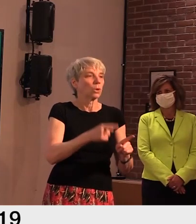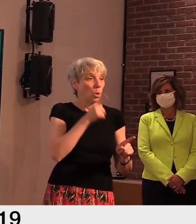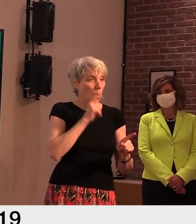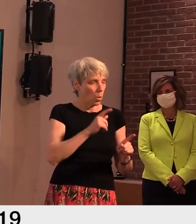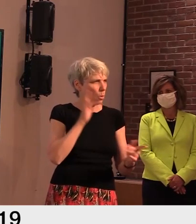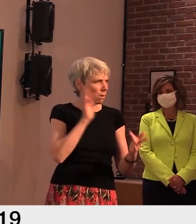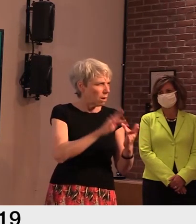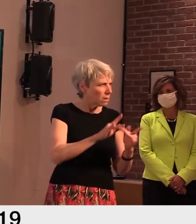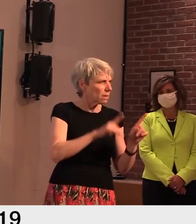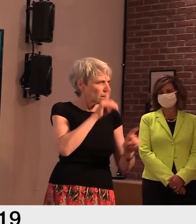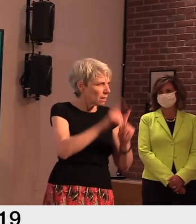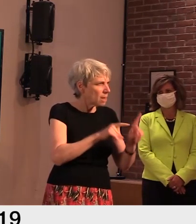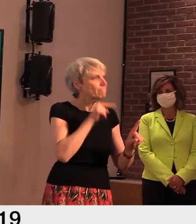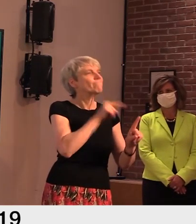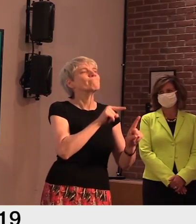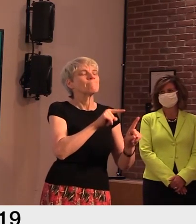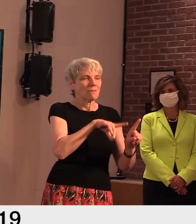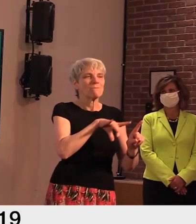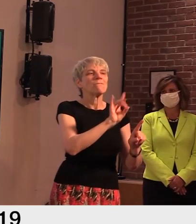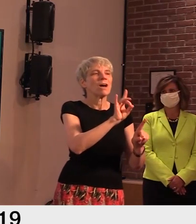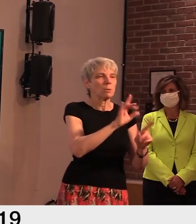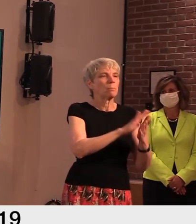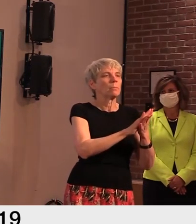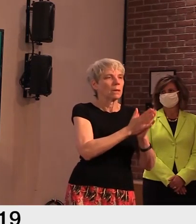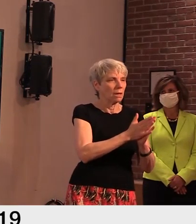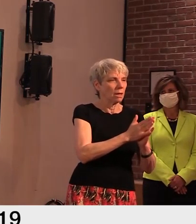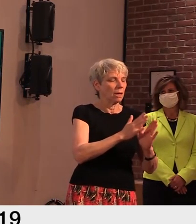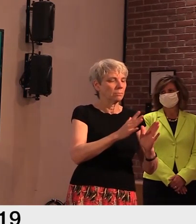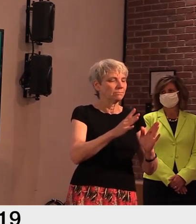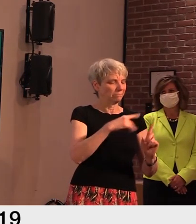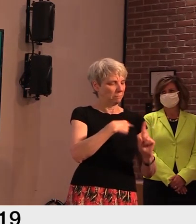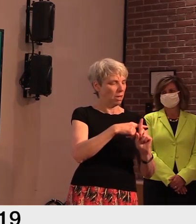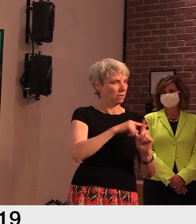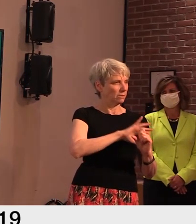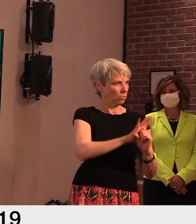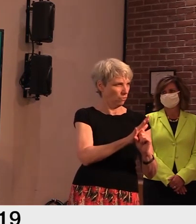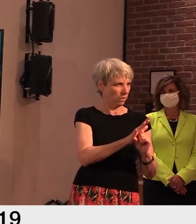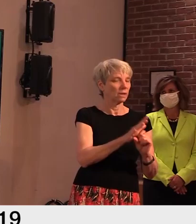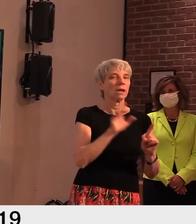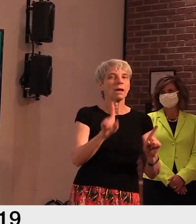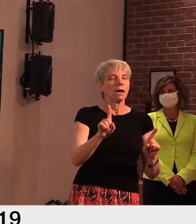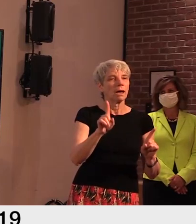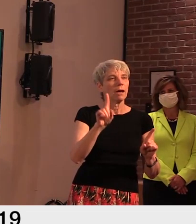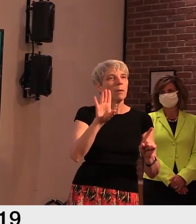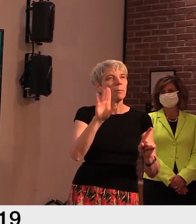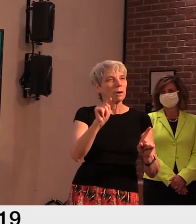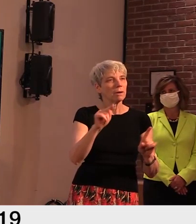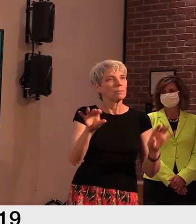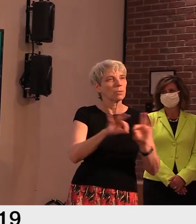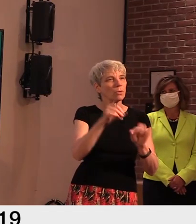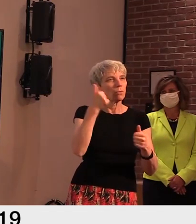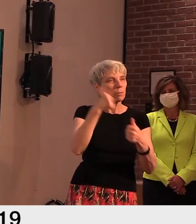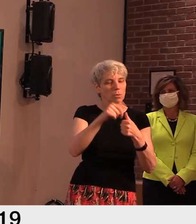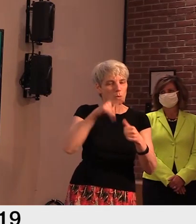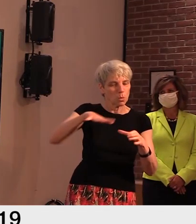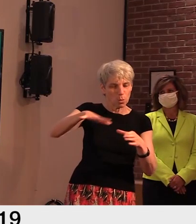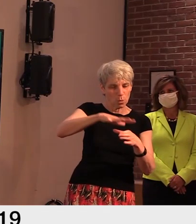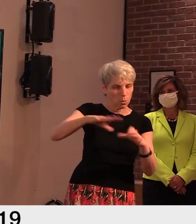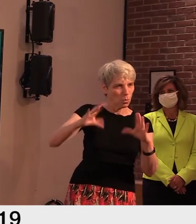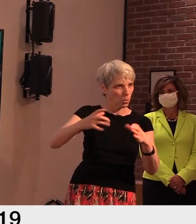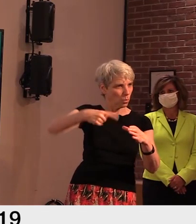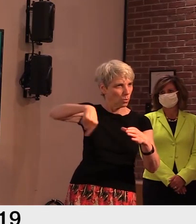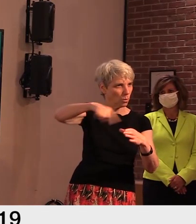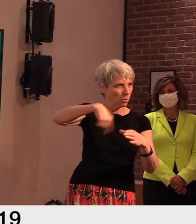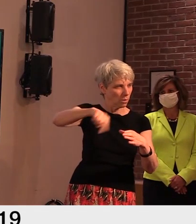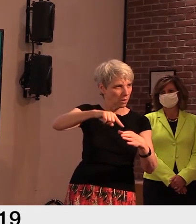There were several new cases. There were several contacts who became cases, which of course